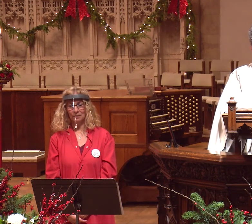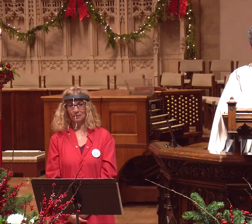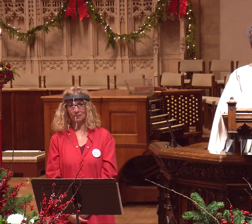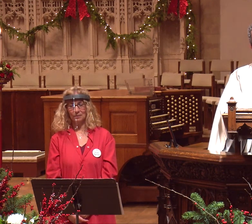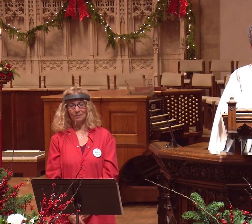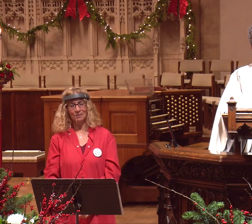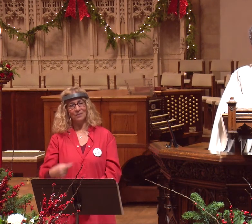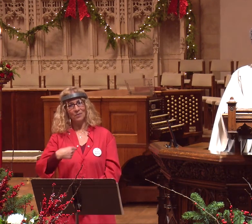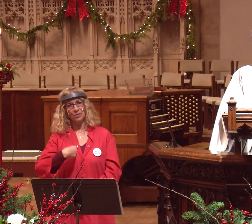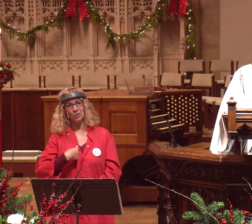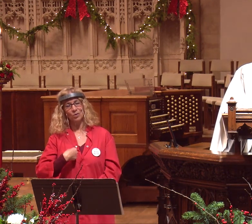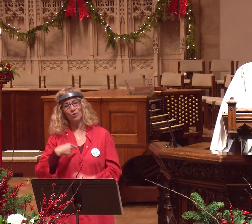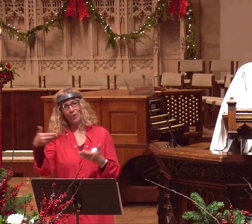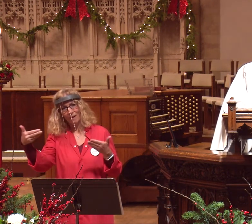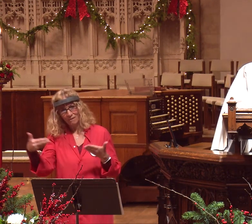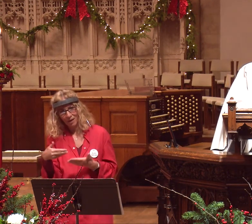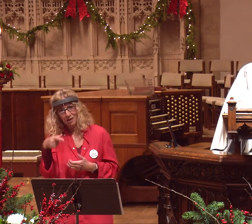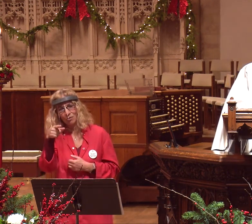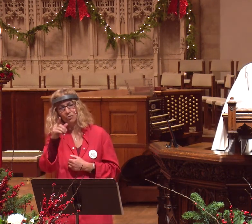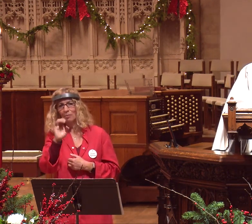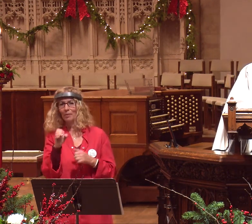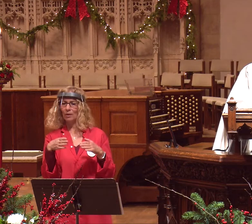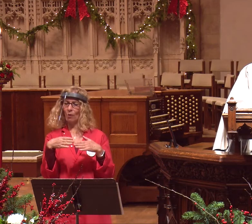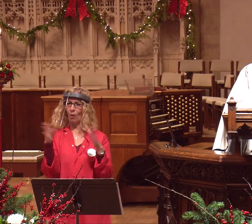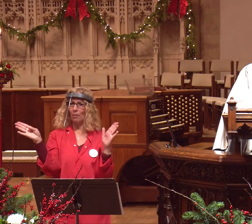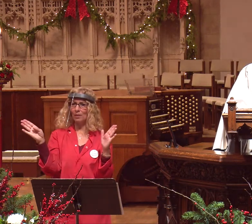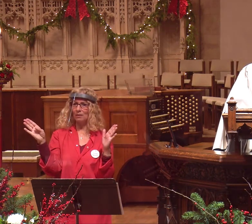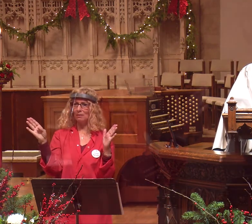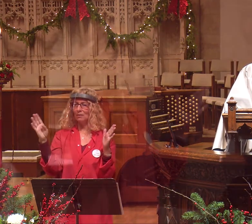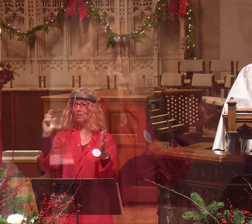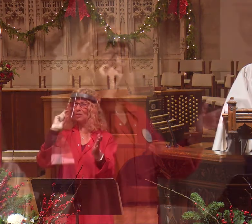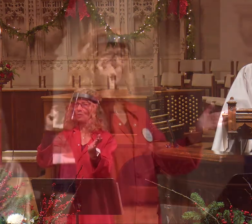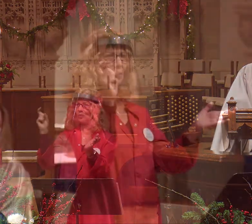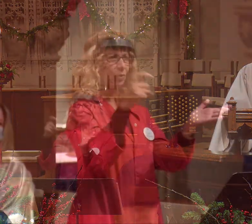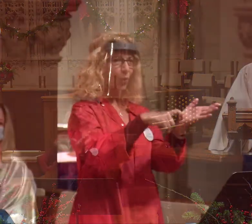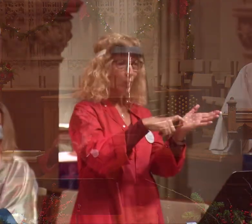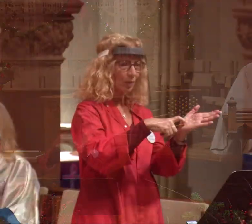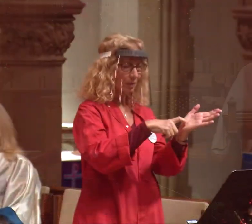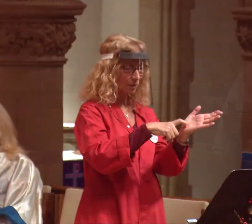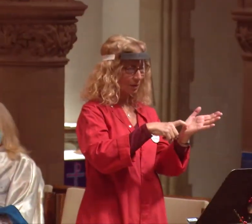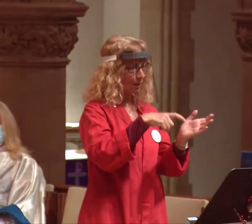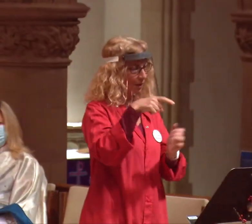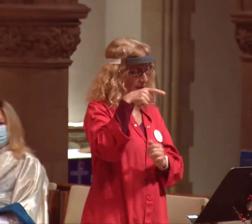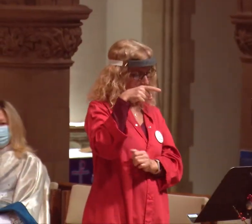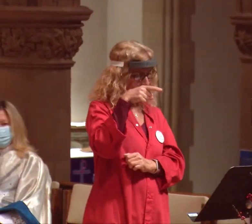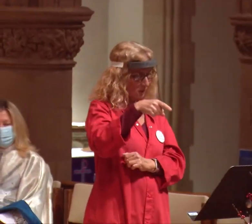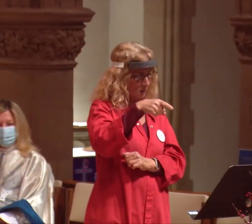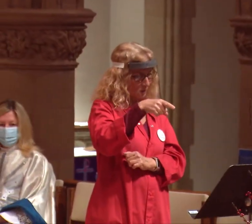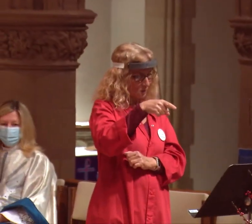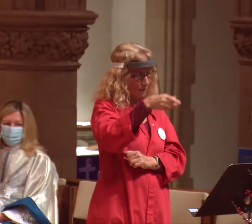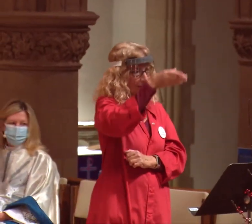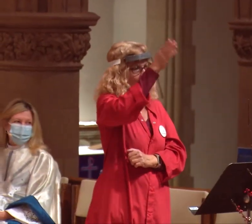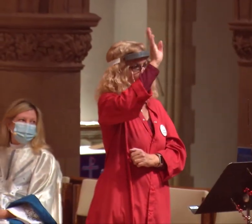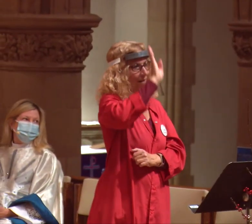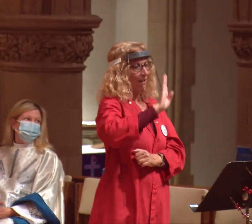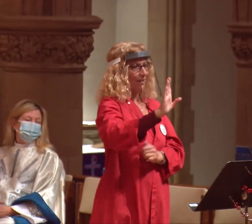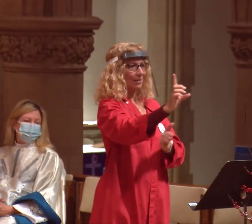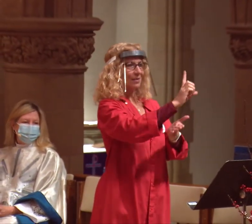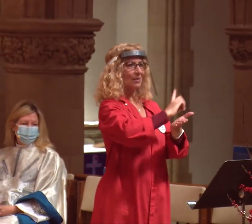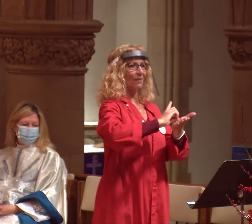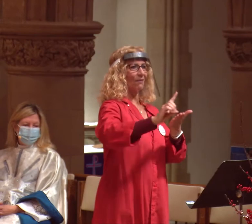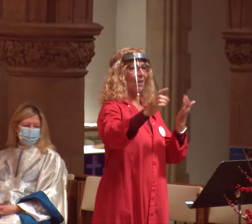So I invite you to be open, to notice this God, divine presence in our